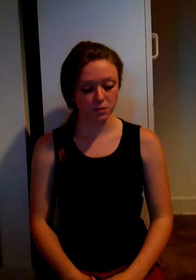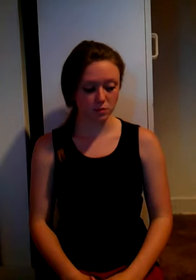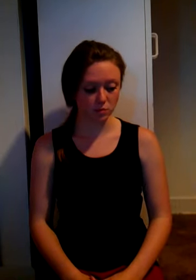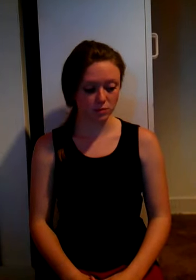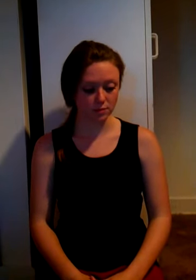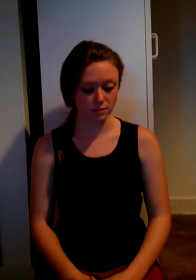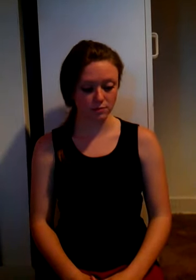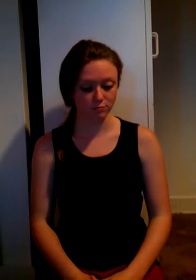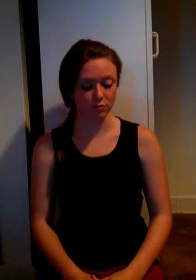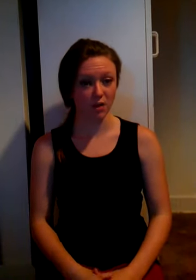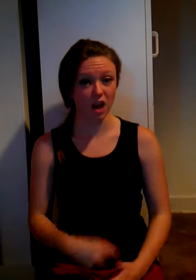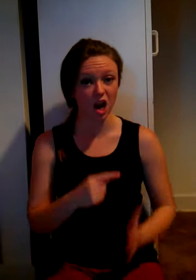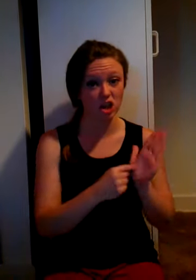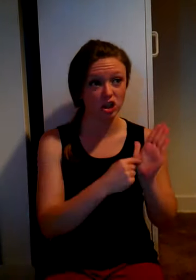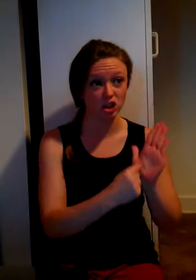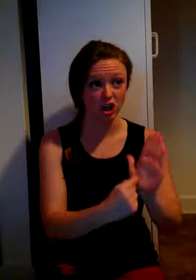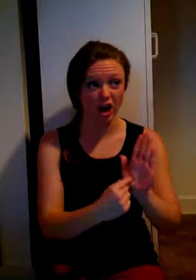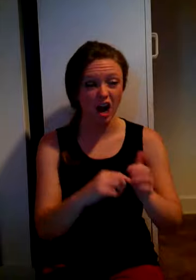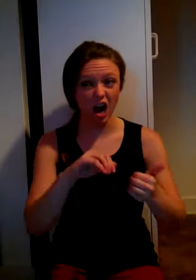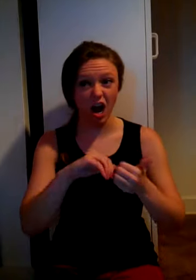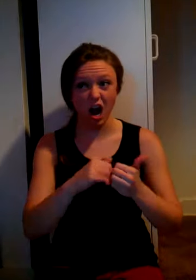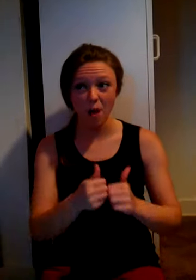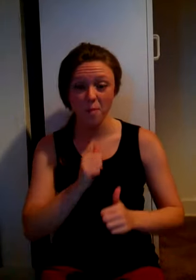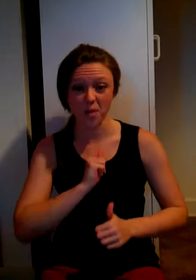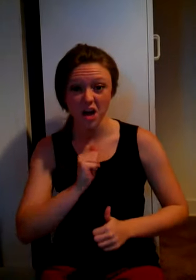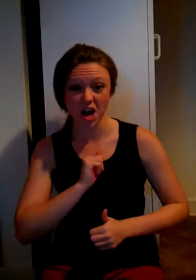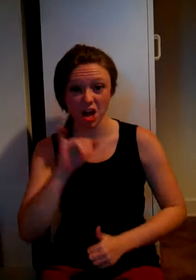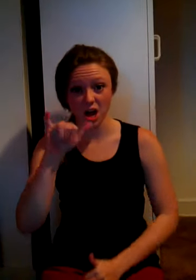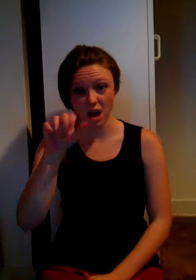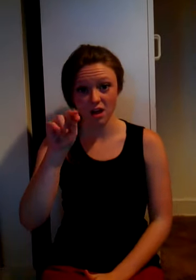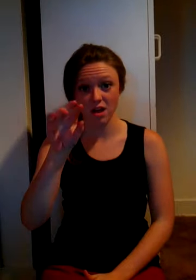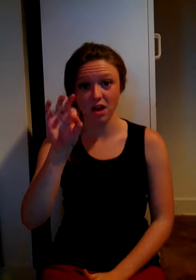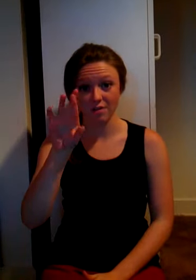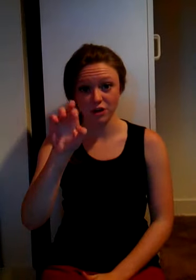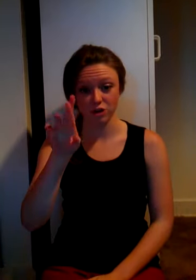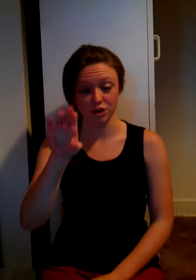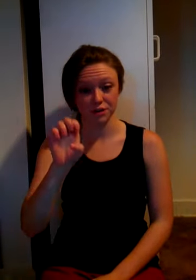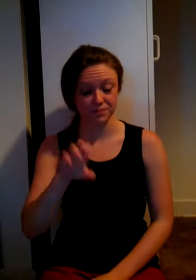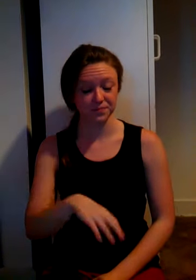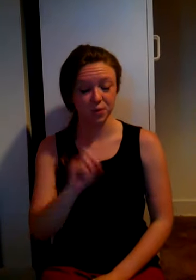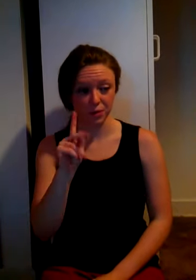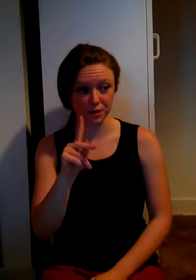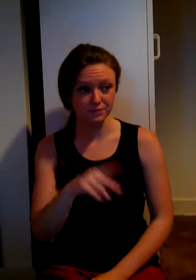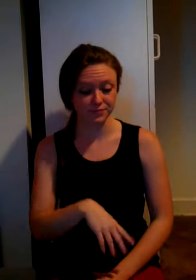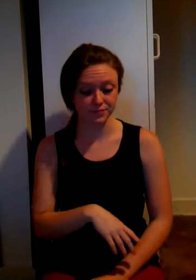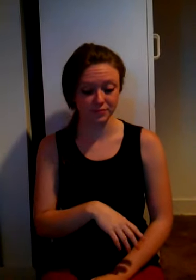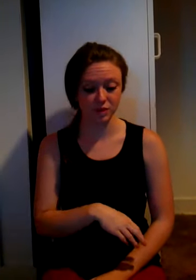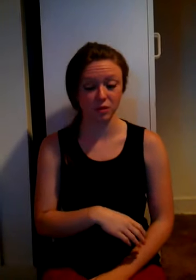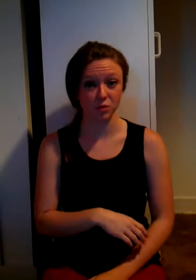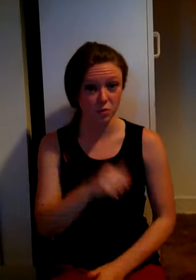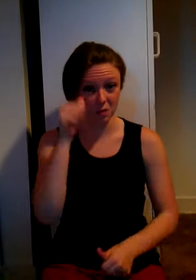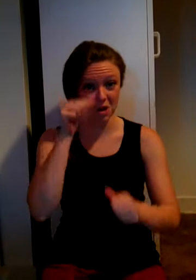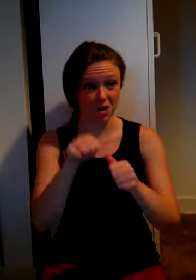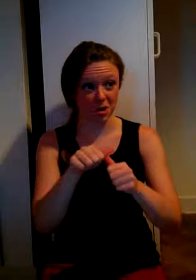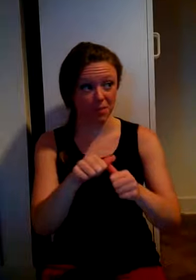I'm going to show you how I would infer based on the things we just read, okay? I'm going to use our little formula here. I